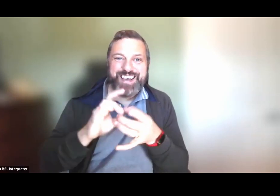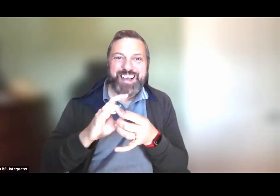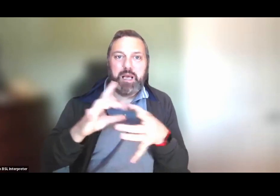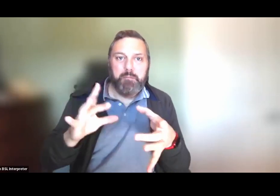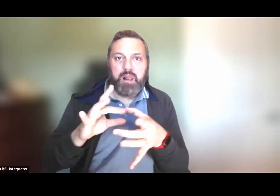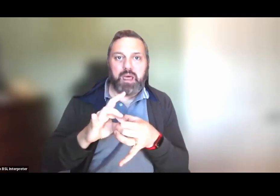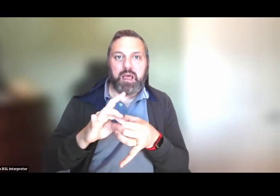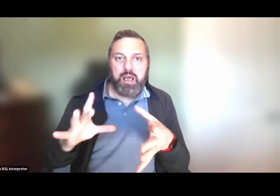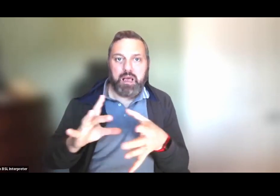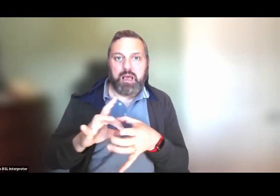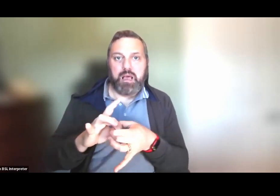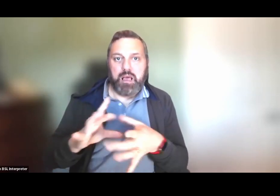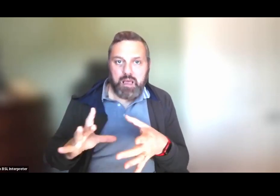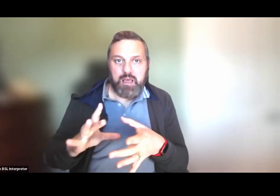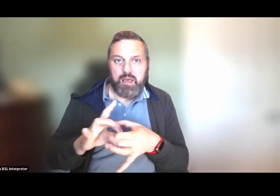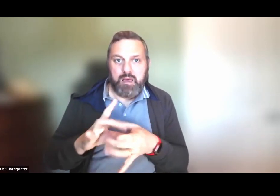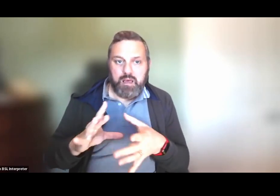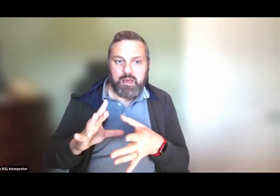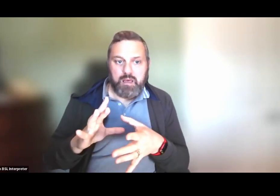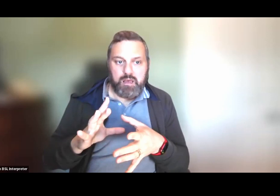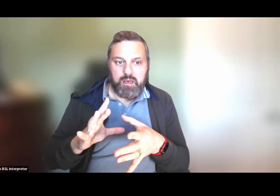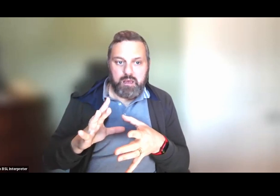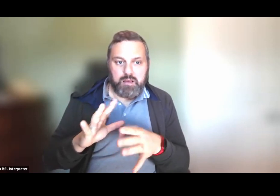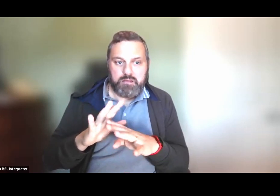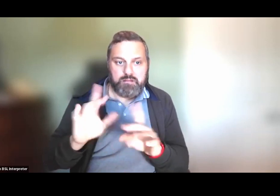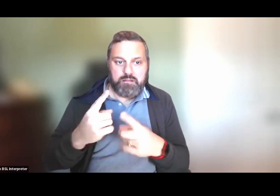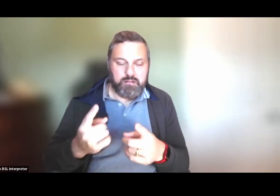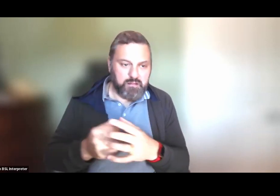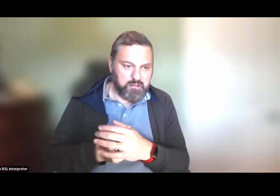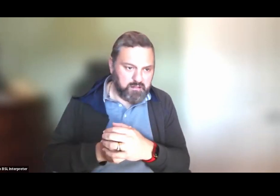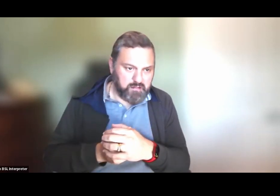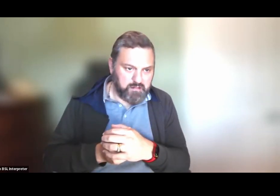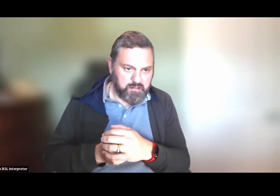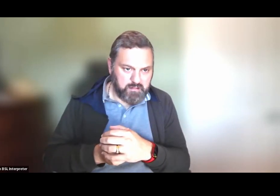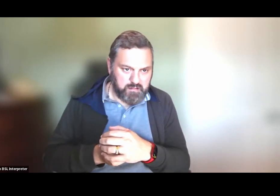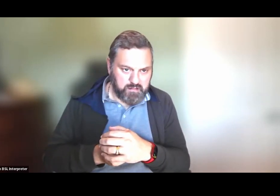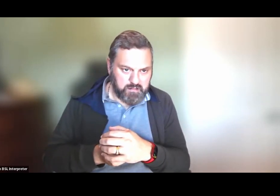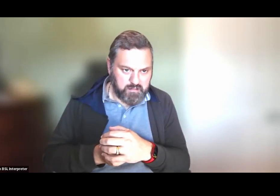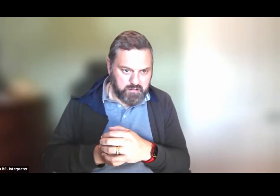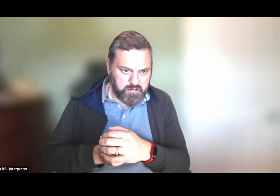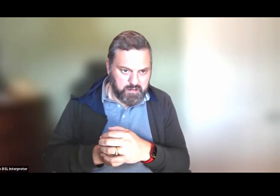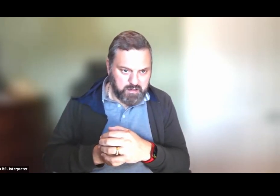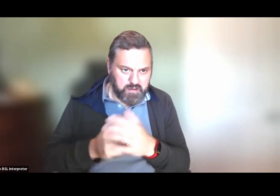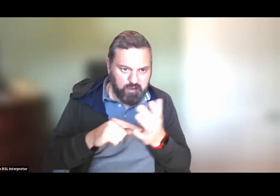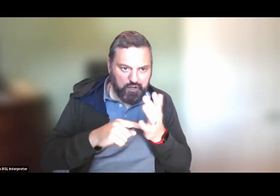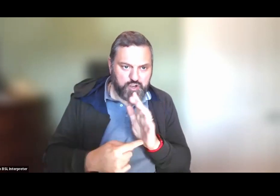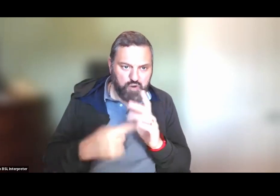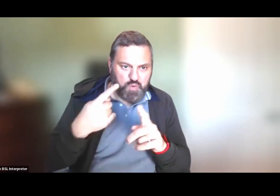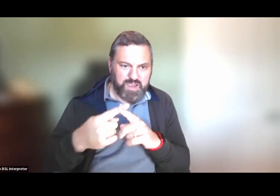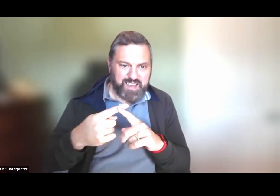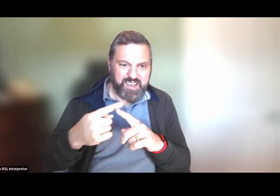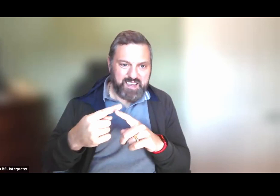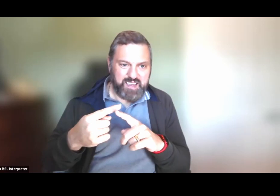required in high-income countries today is just not on the cards. In fact, let me just see if I can do a very quick demo of this, right? If